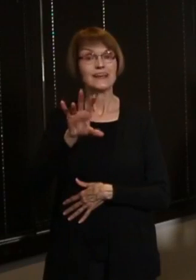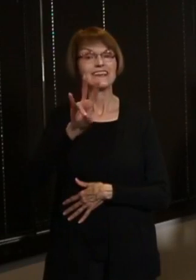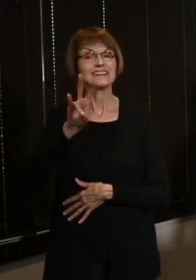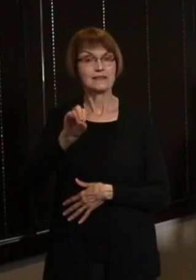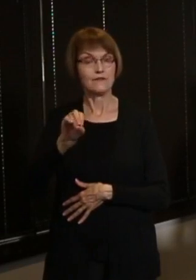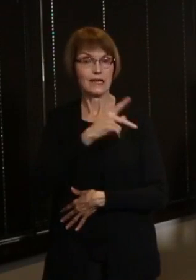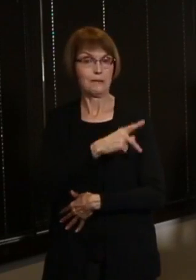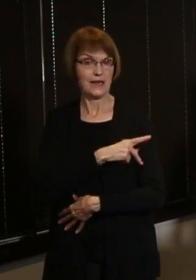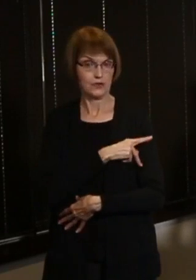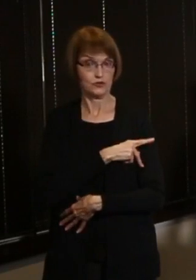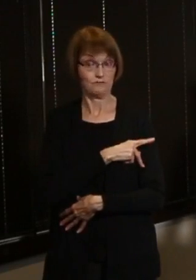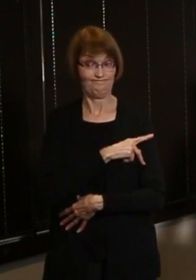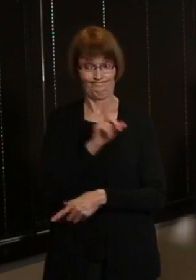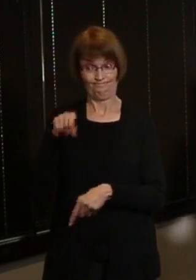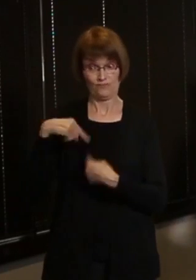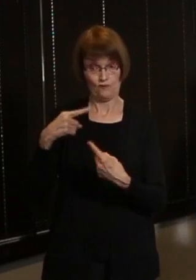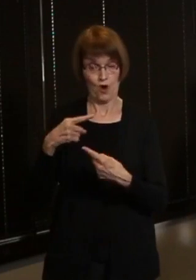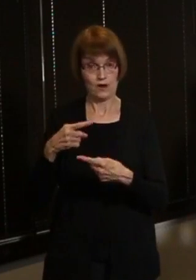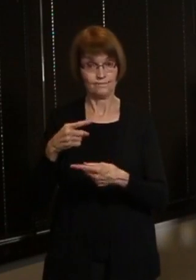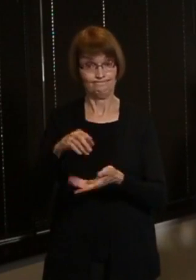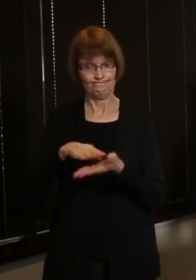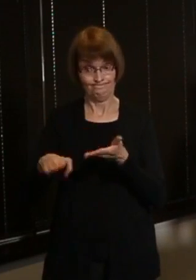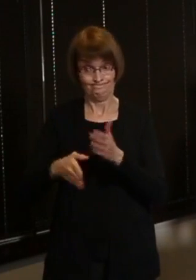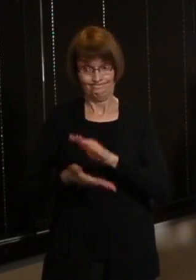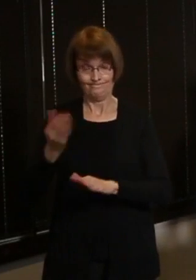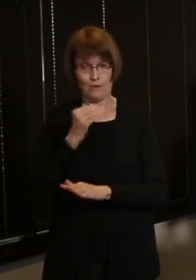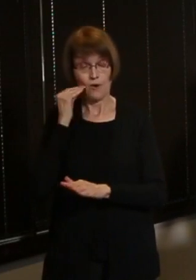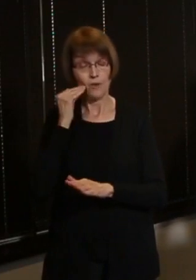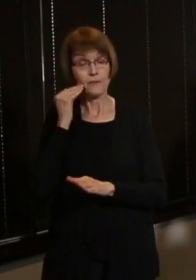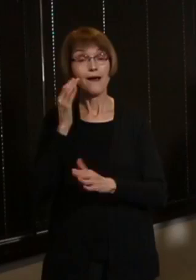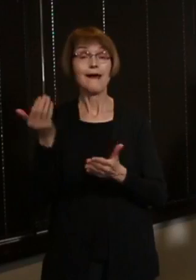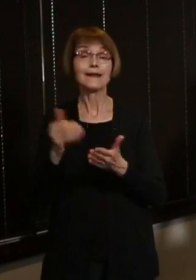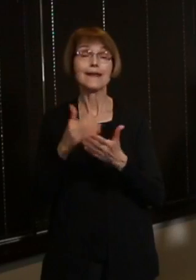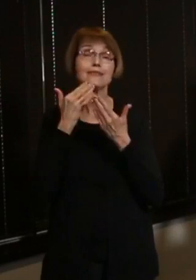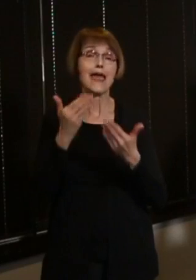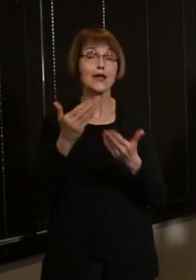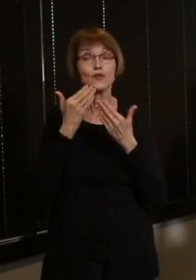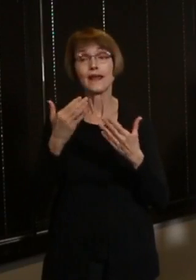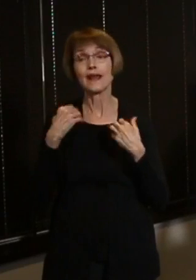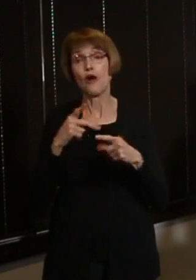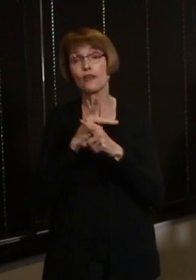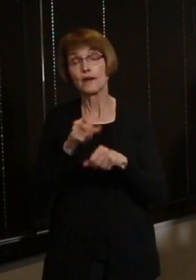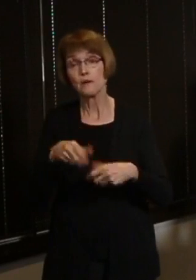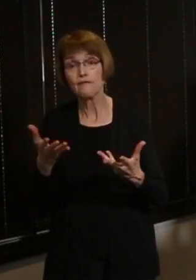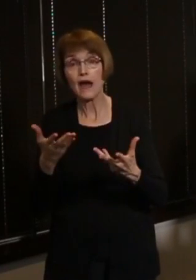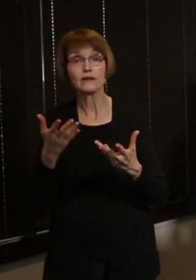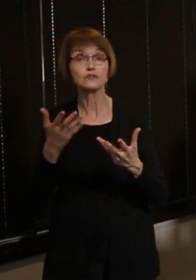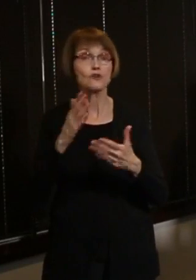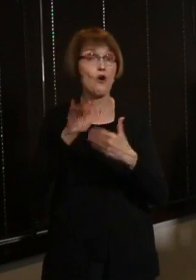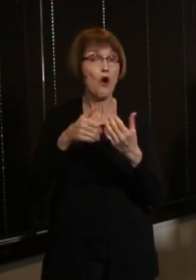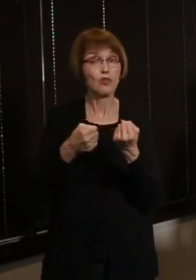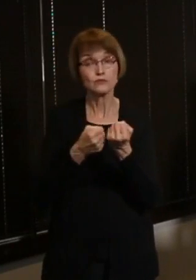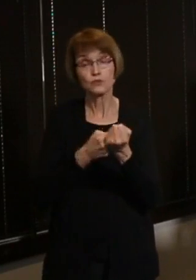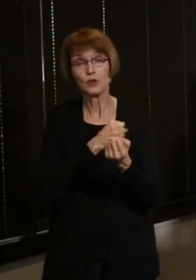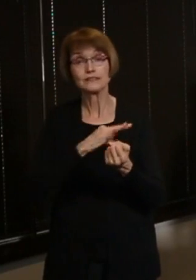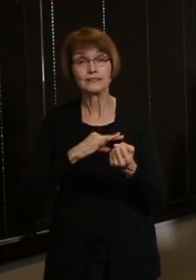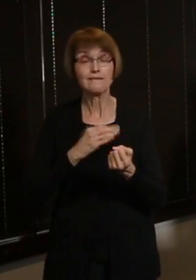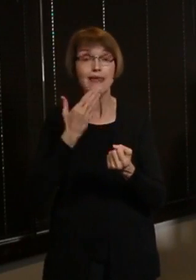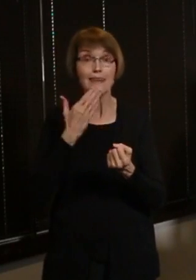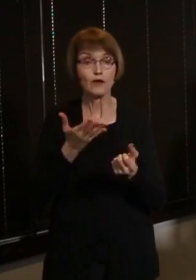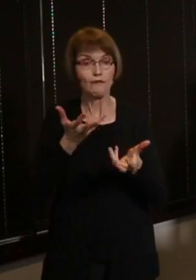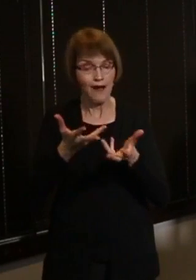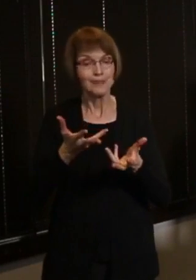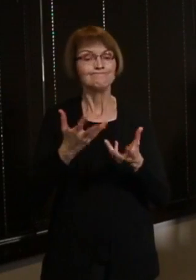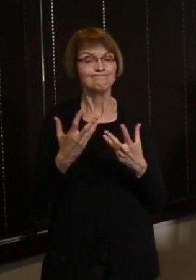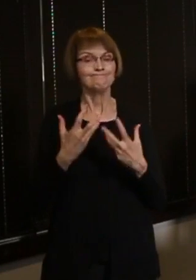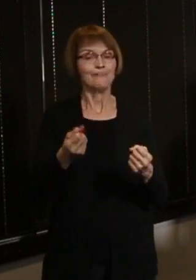20,770 patients discharged home. And again, a big thank you to all of our healthcare providers and everybody that supports them to get these patients